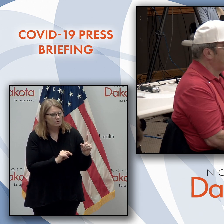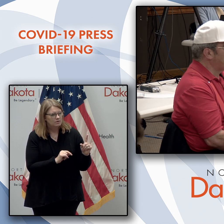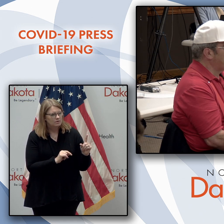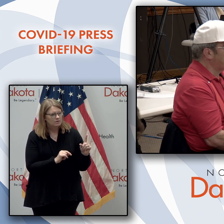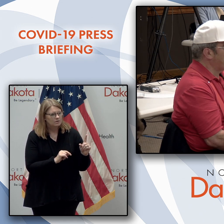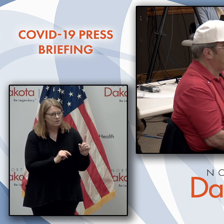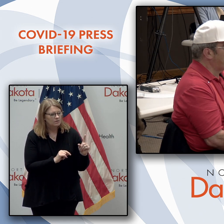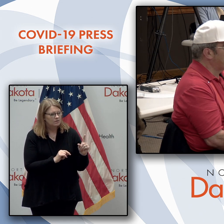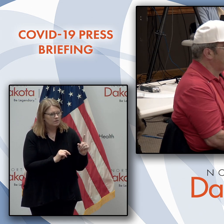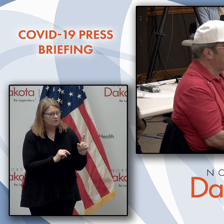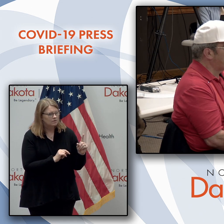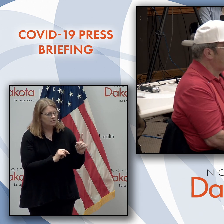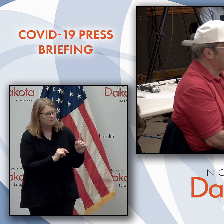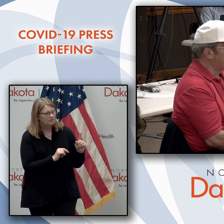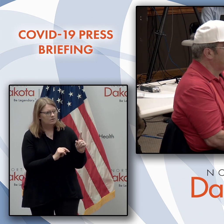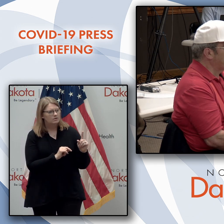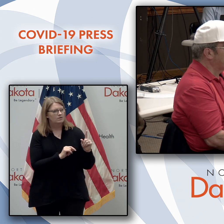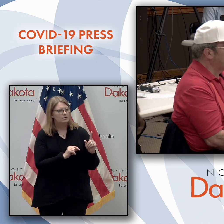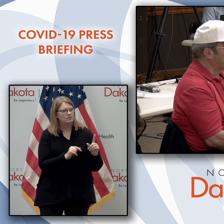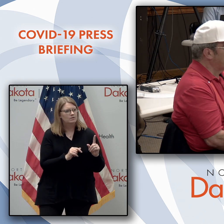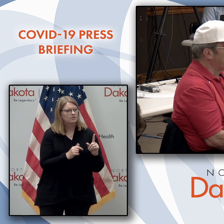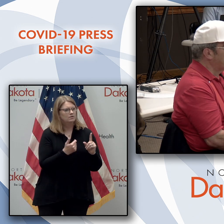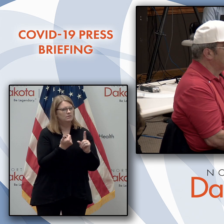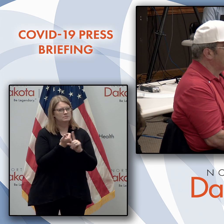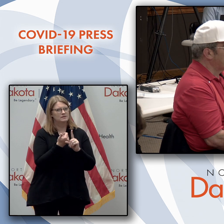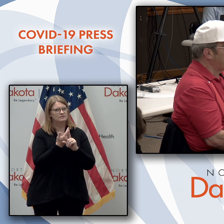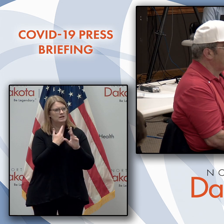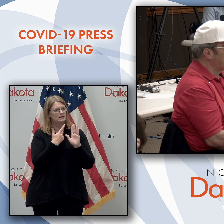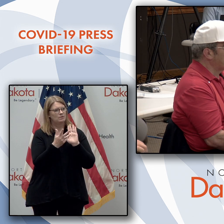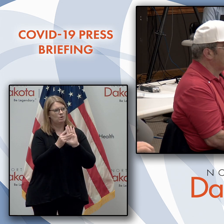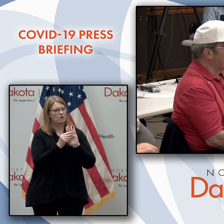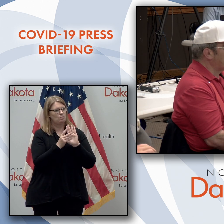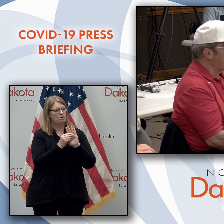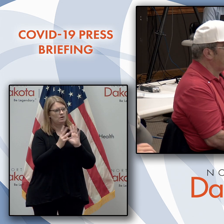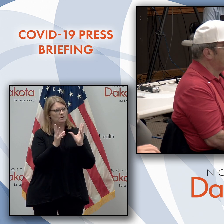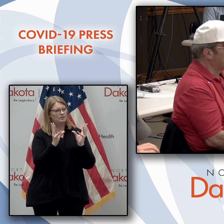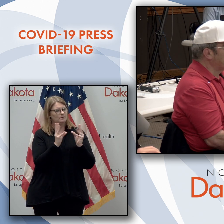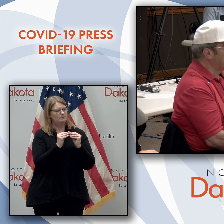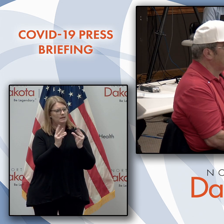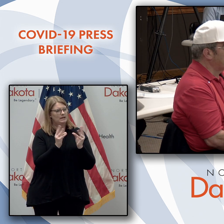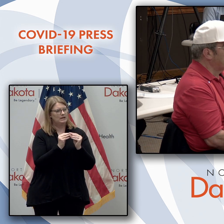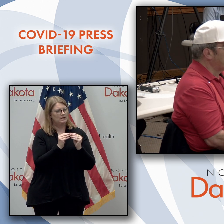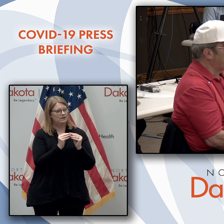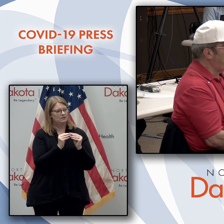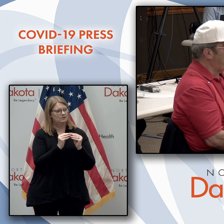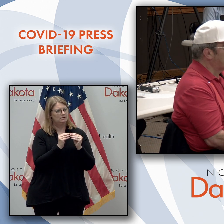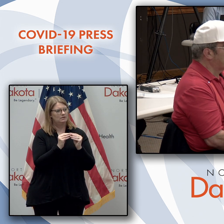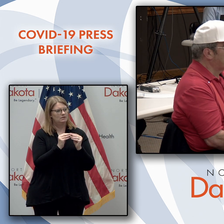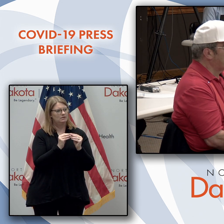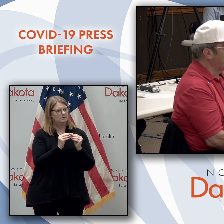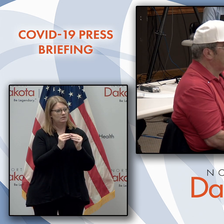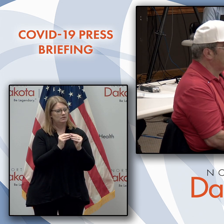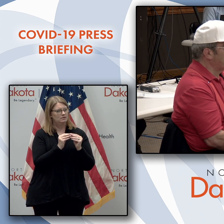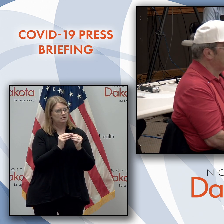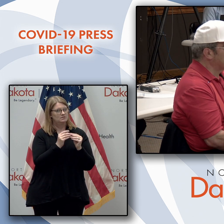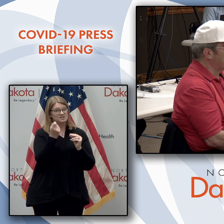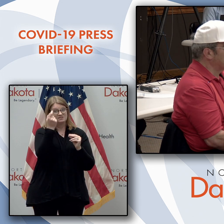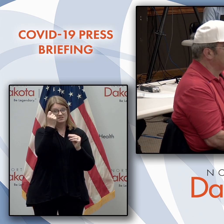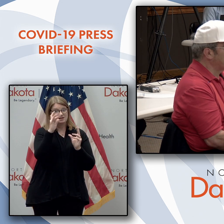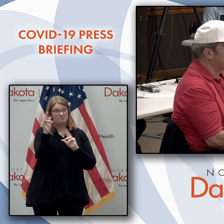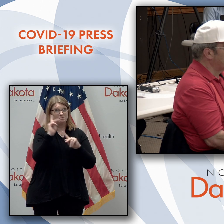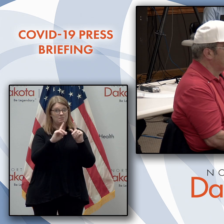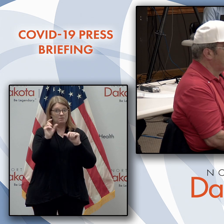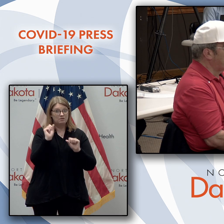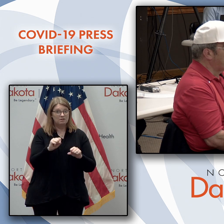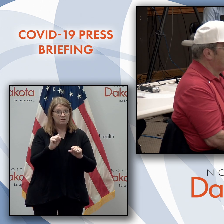a live meeting, they had a tape-recorded meeting so that people were not able to interact with them even though it was